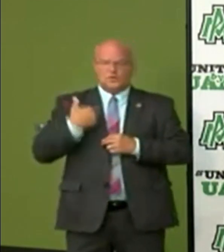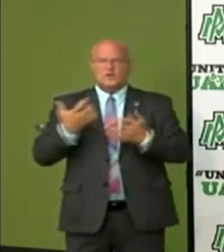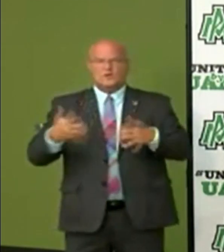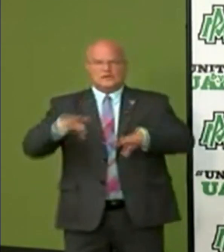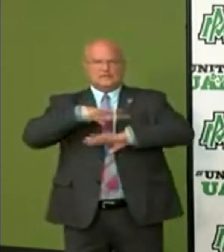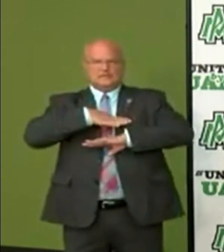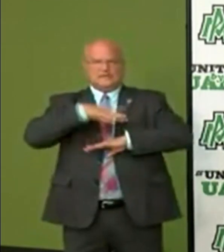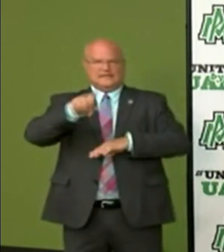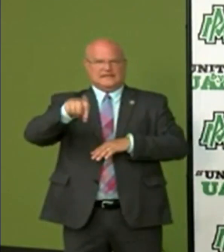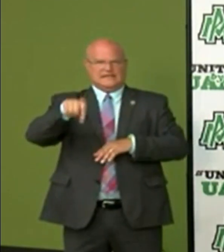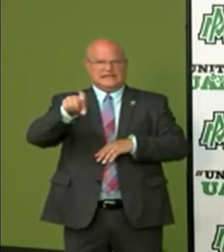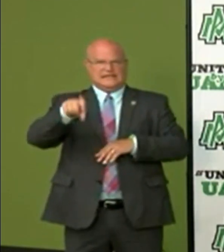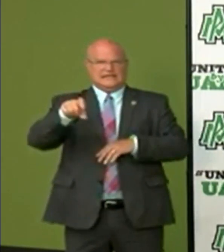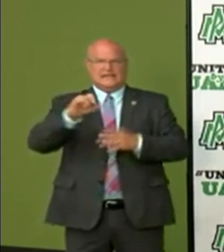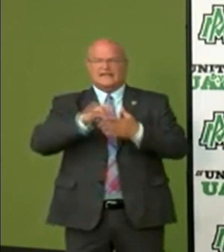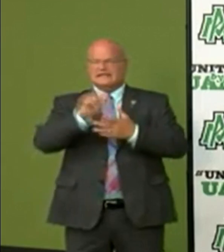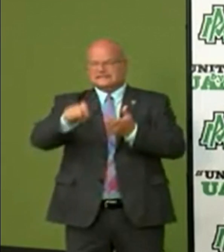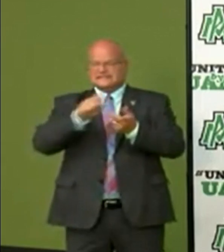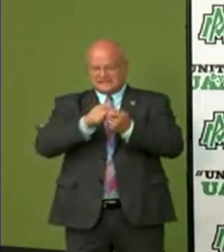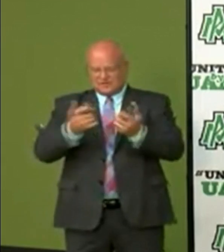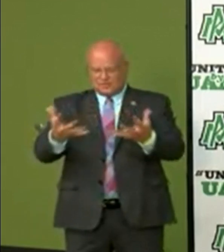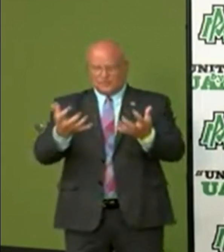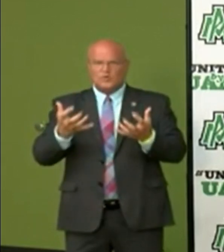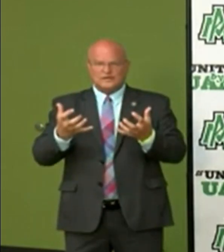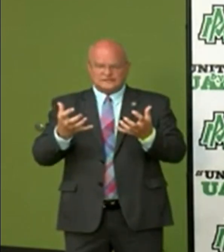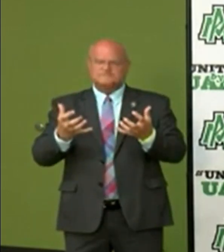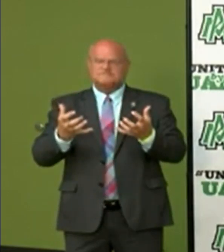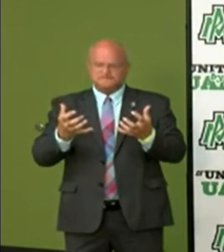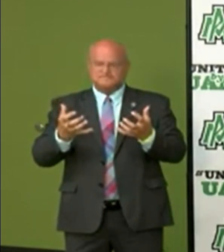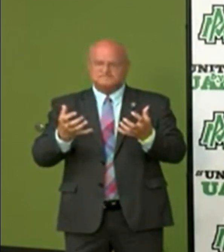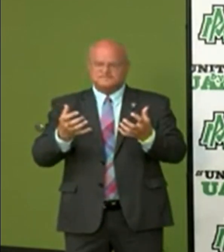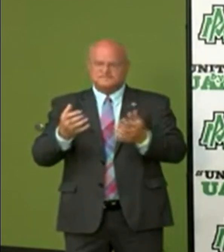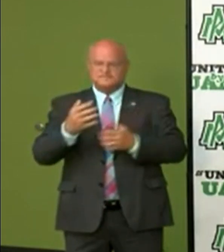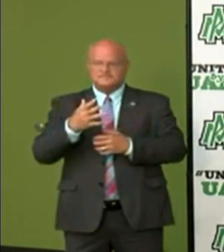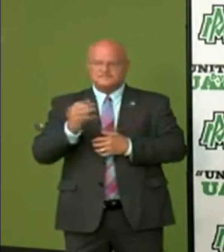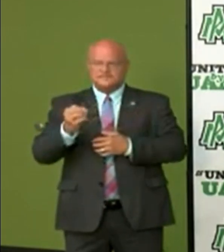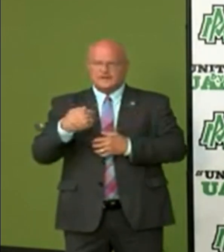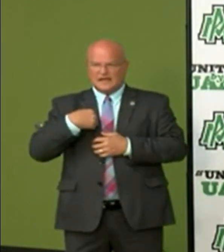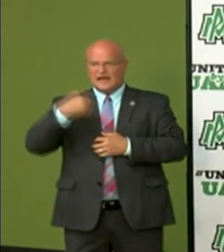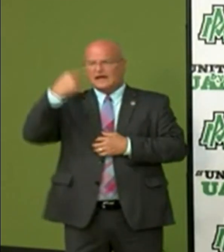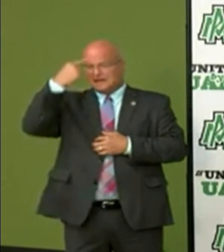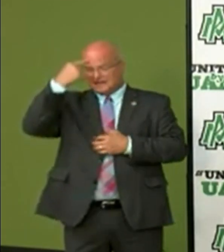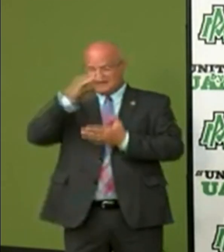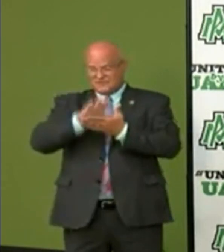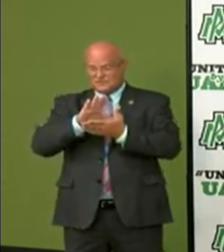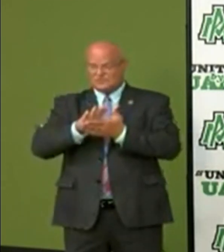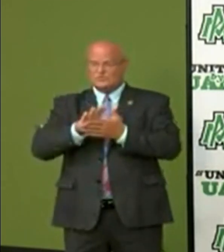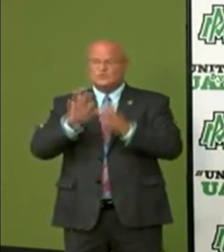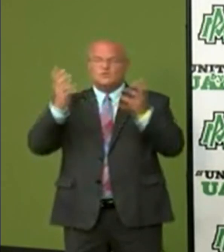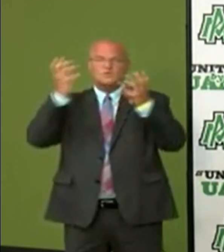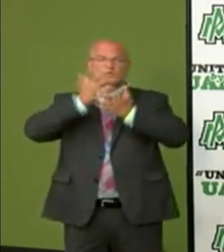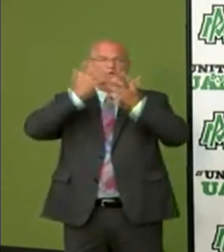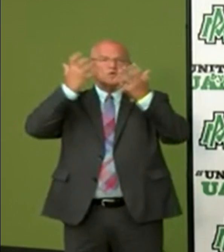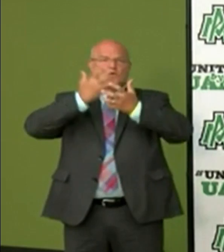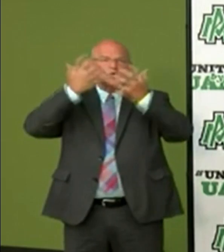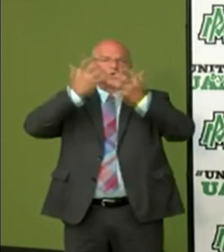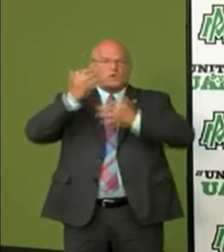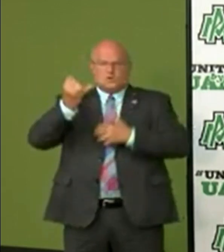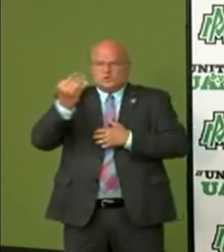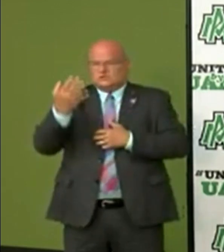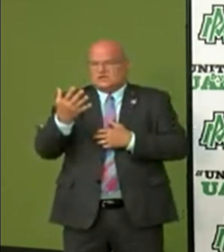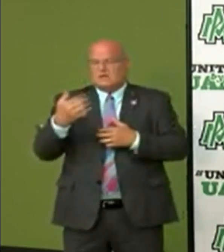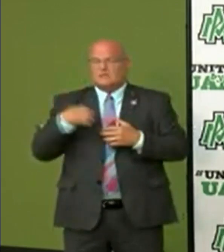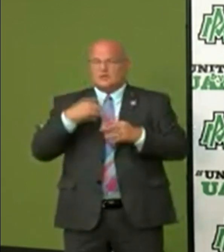able to meet that need. That's exactly what we want to do. And, I think the schools have done an incredible job from the reports